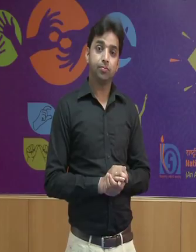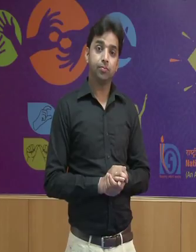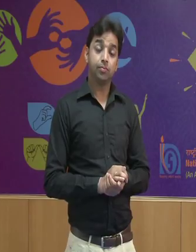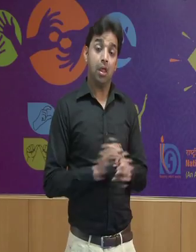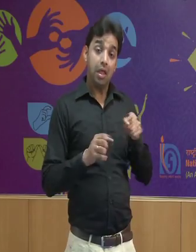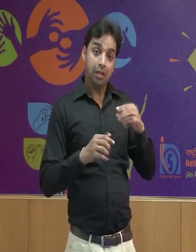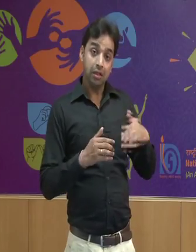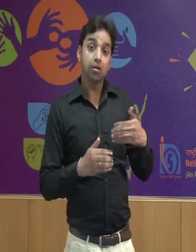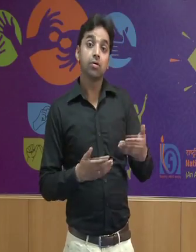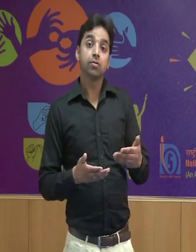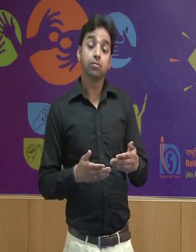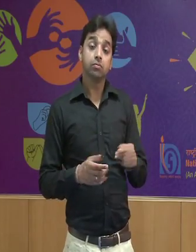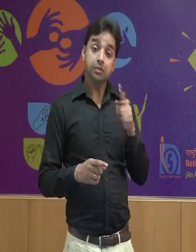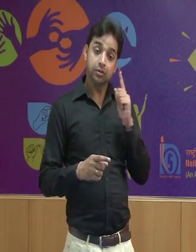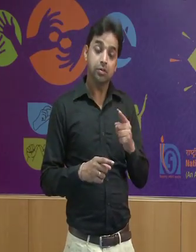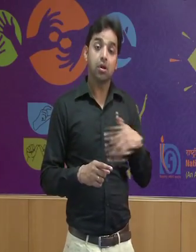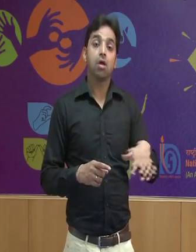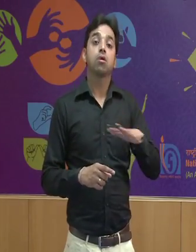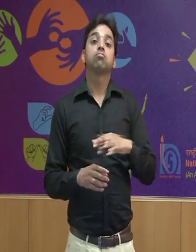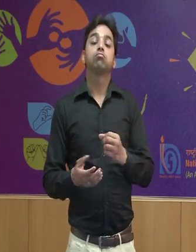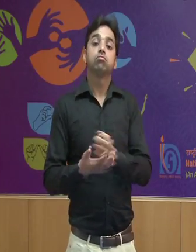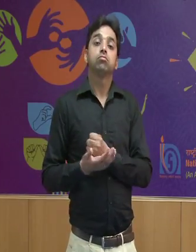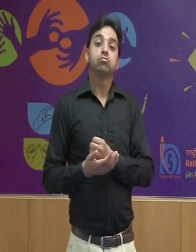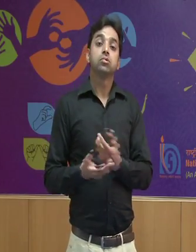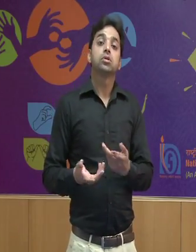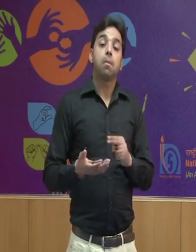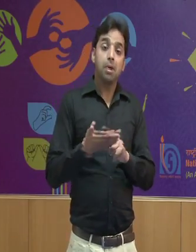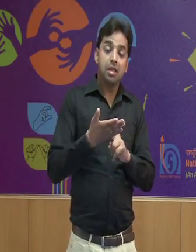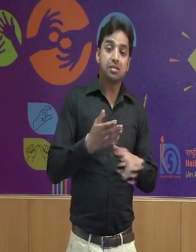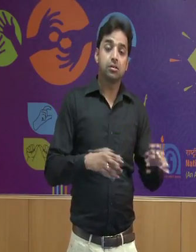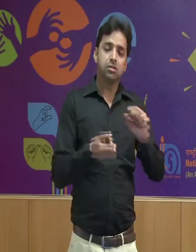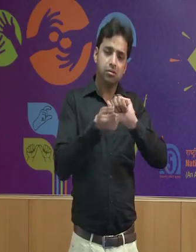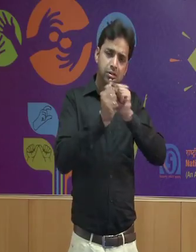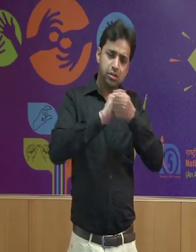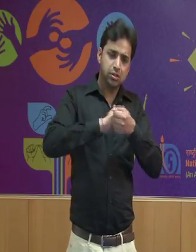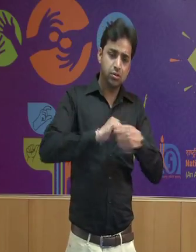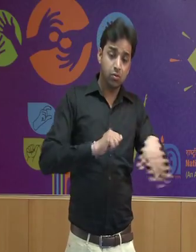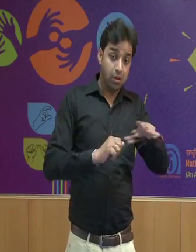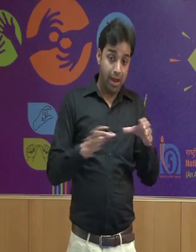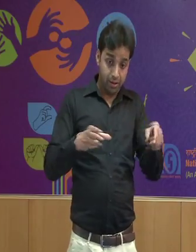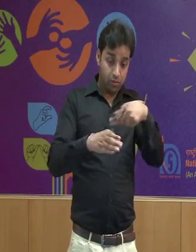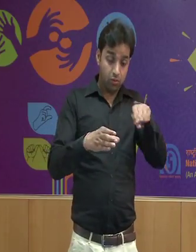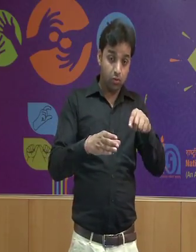Therefore, it has become necessary to change the attitude of society in this